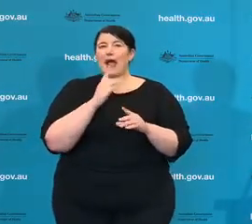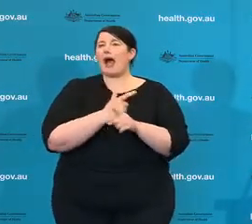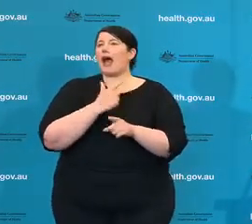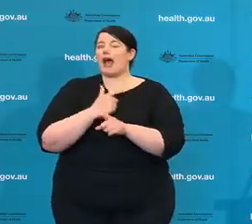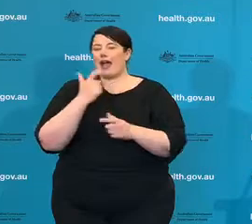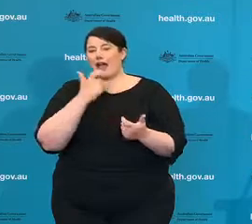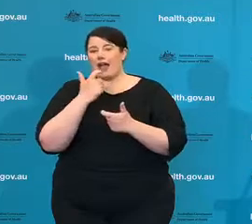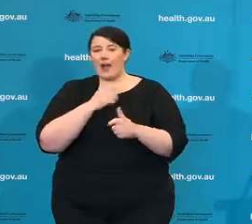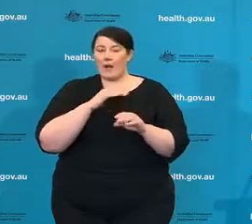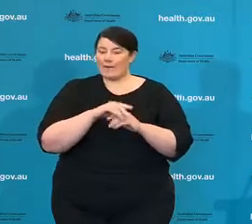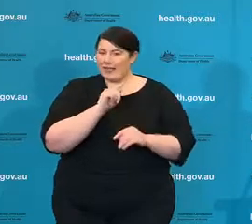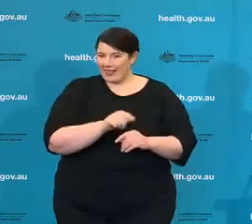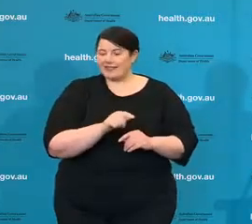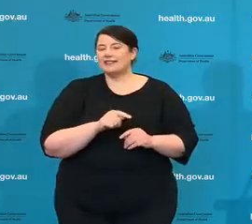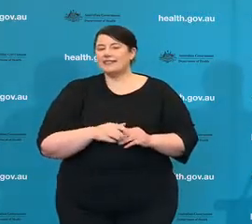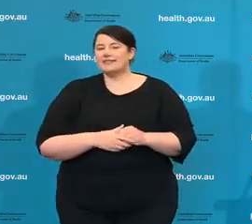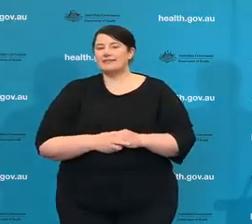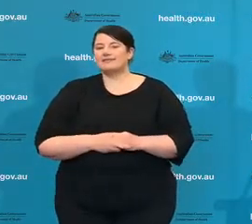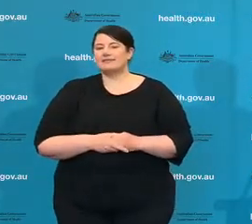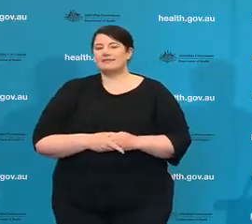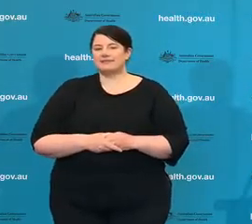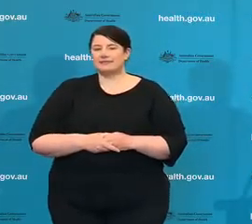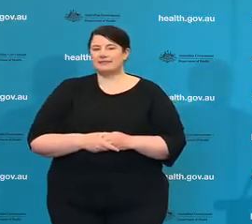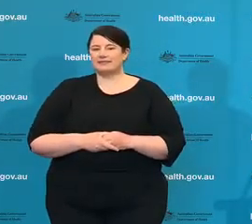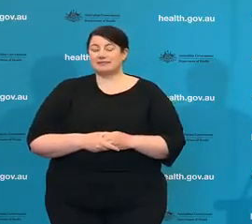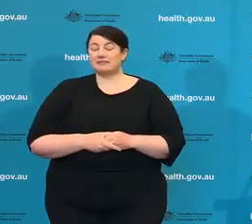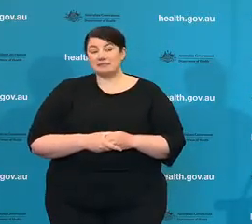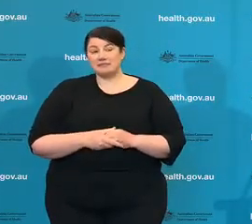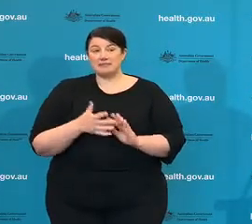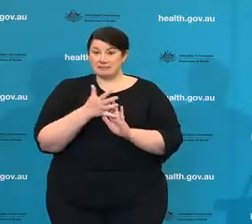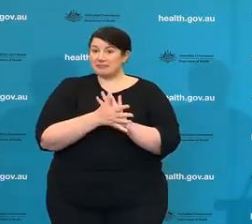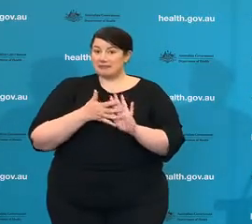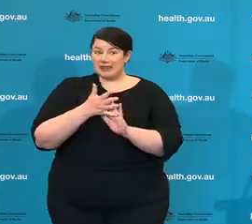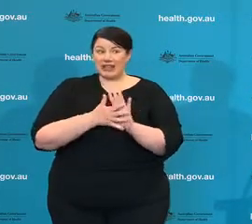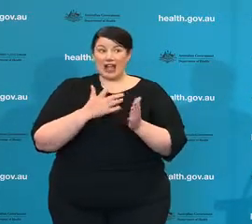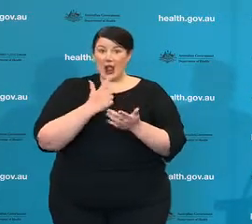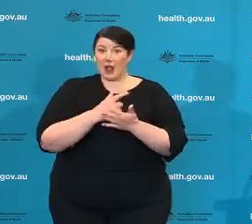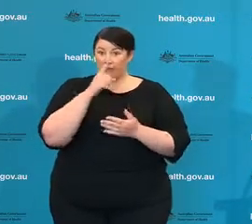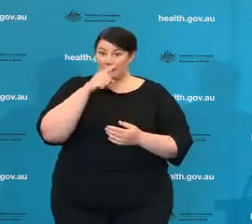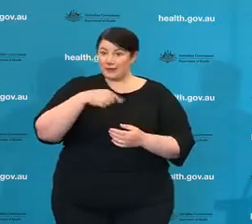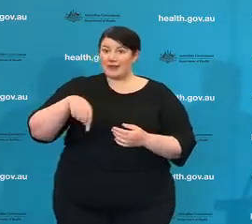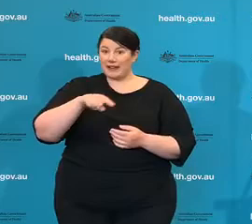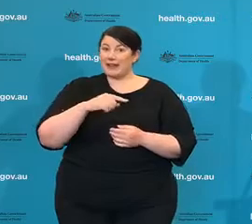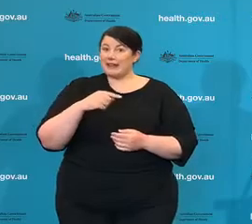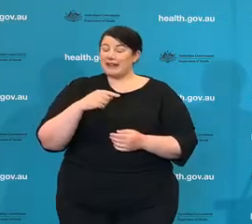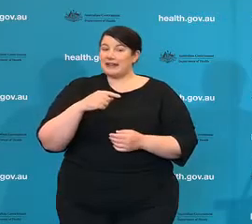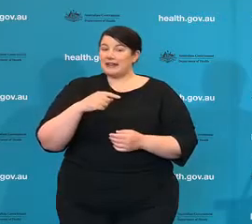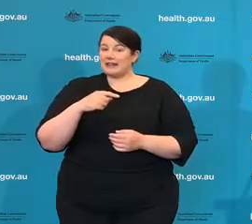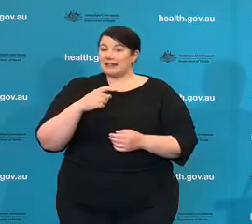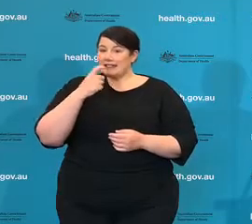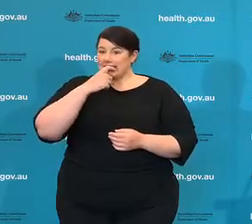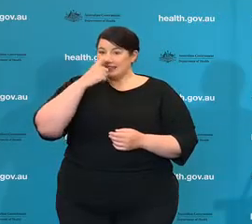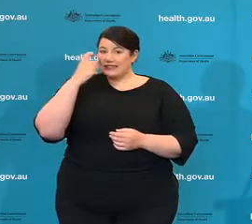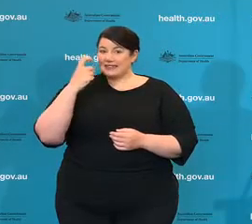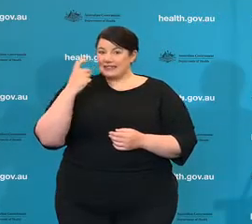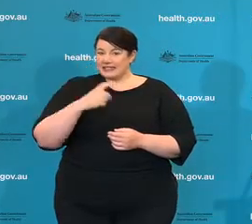that there are a lot of people who are very frustrated in Melbourne about being locked